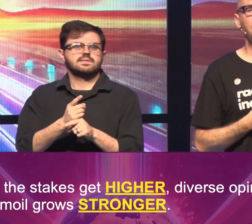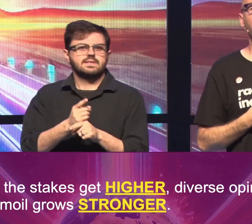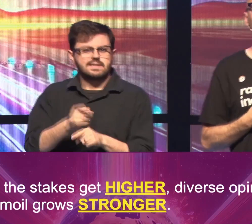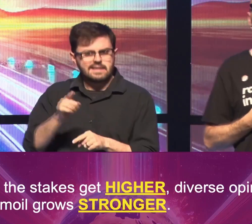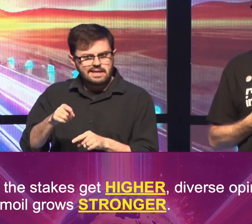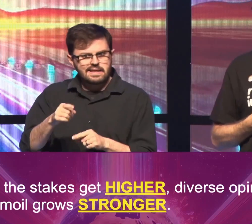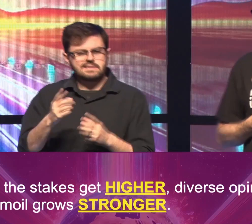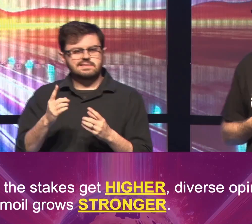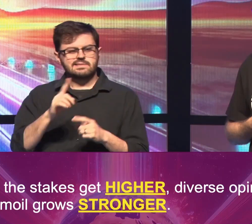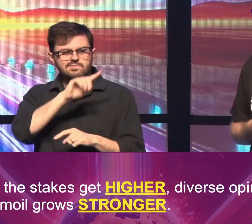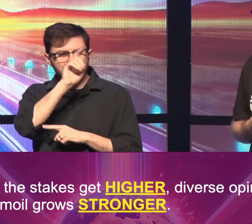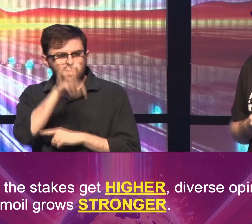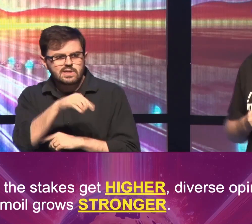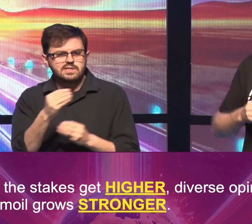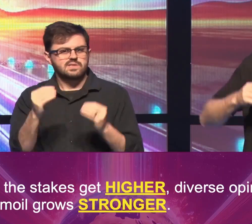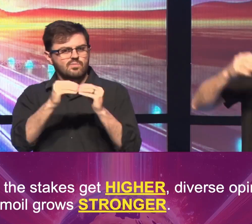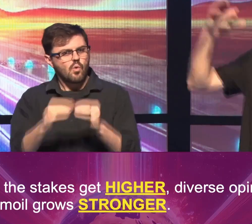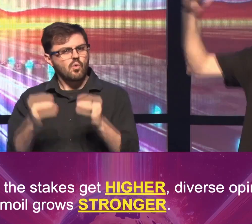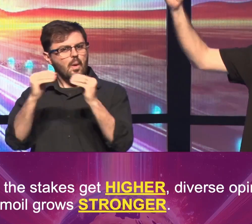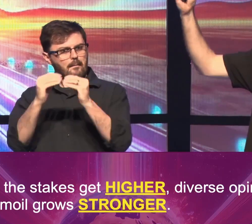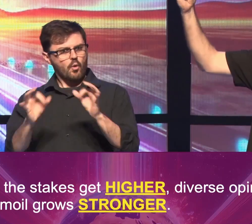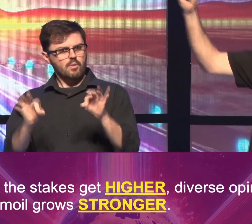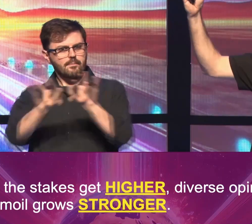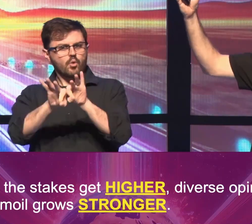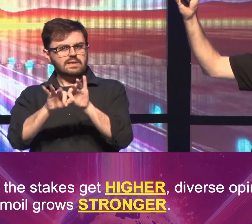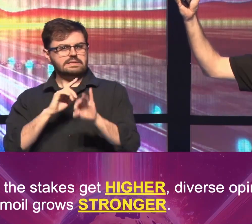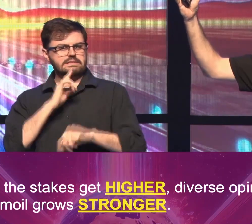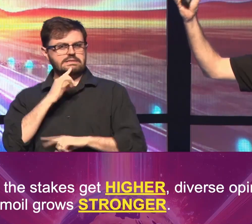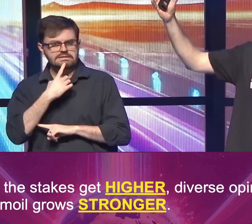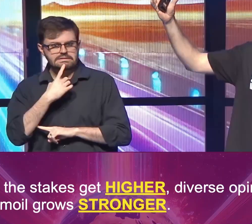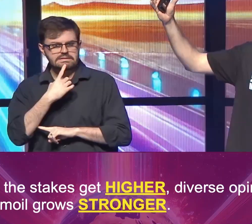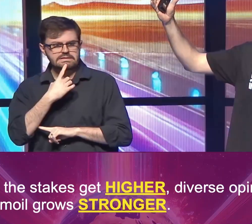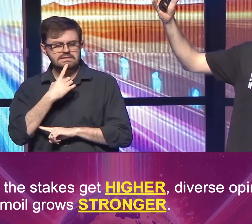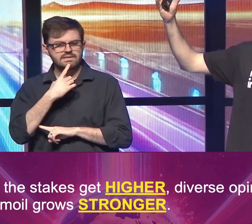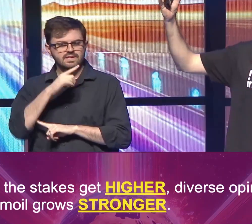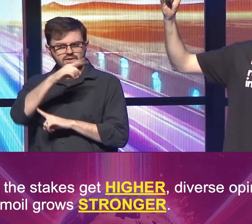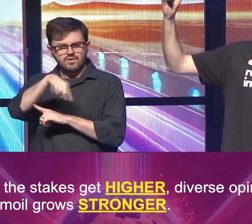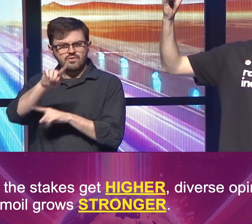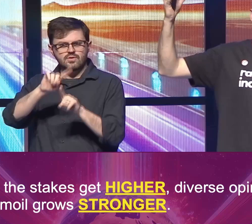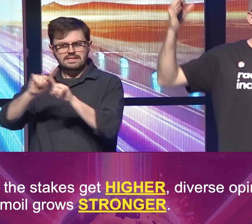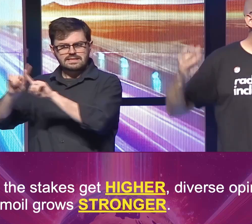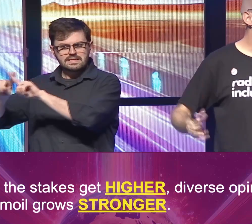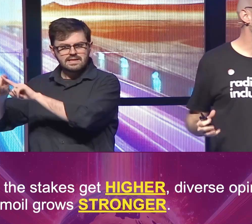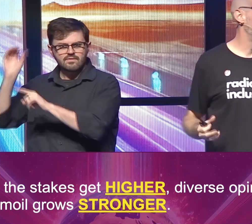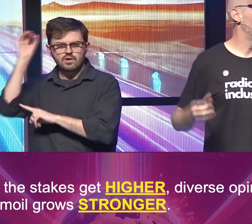the diversity of opinions get louder, right?